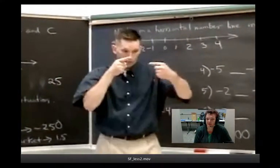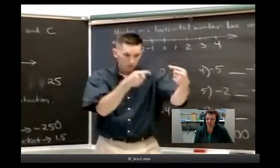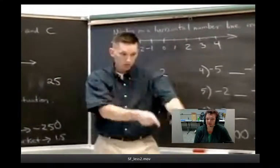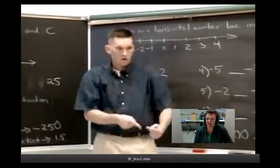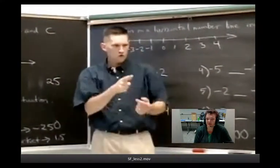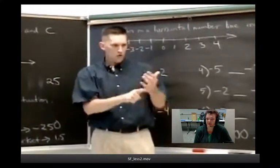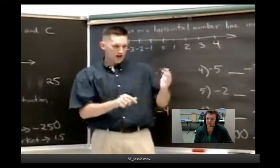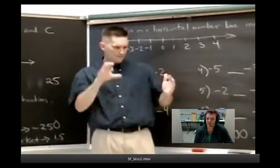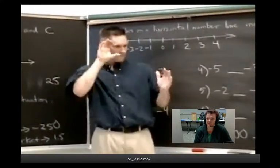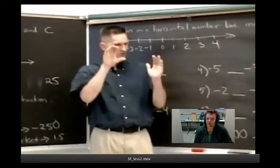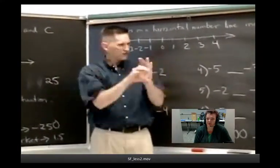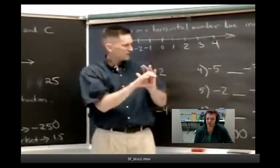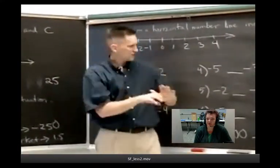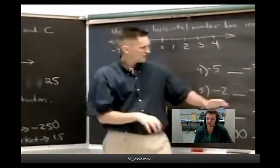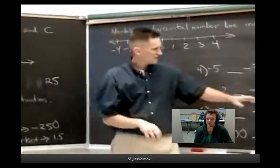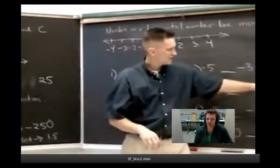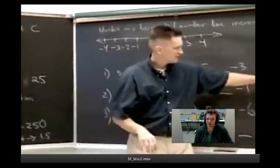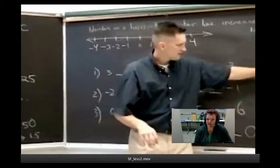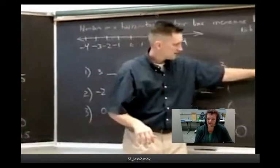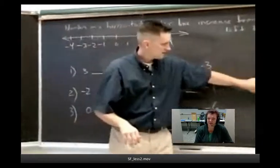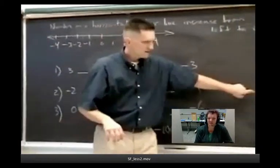I'm going to tell you so you don't have to struggle with this.